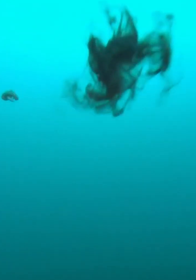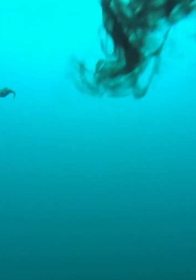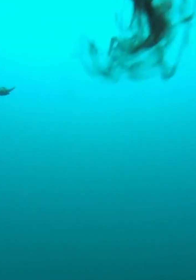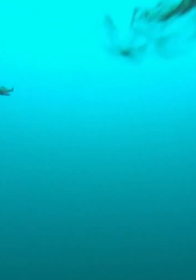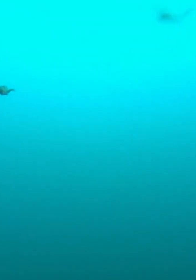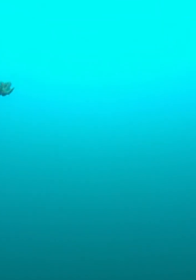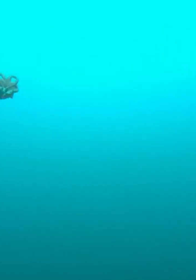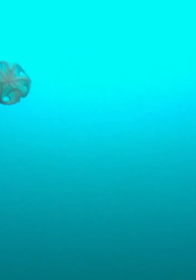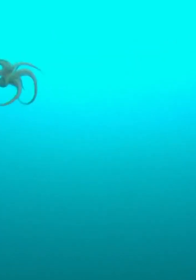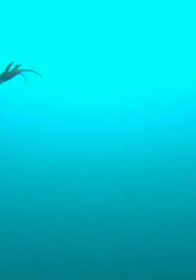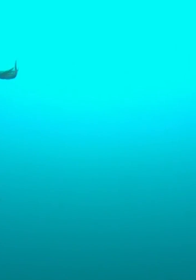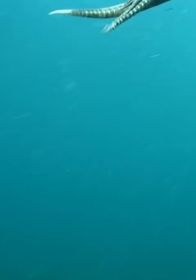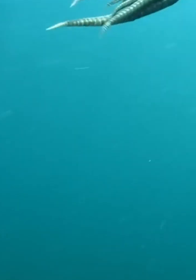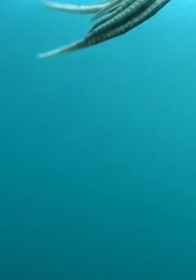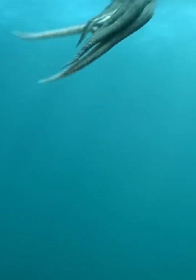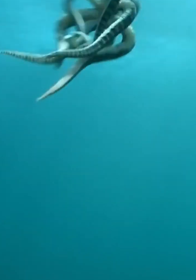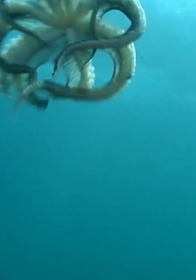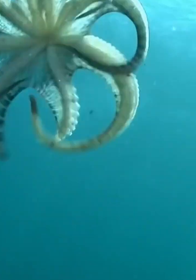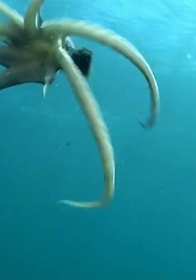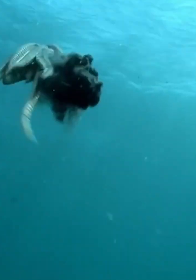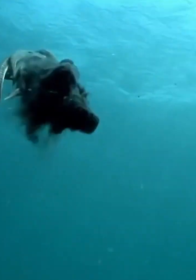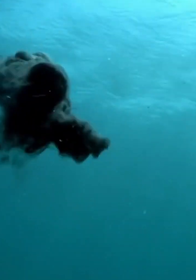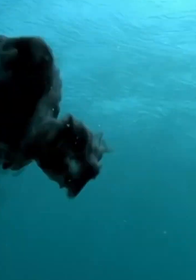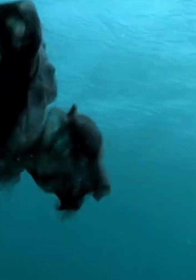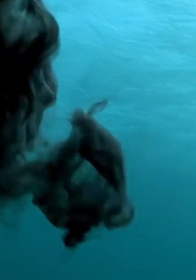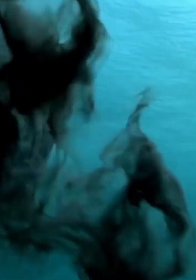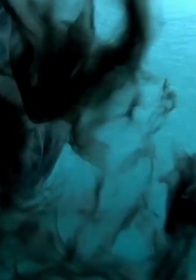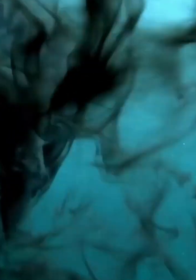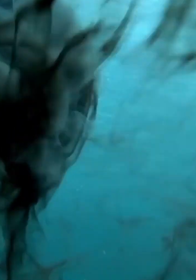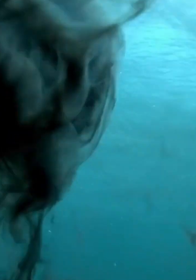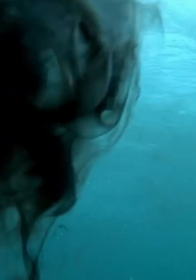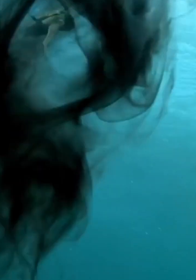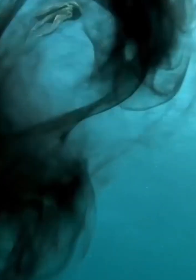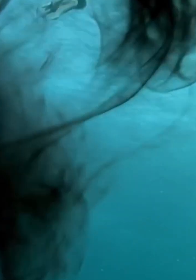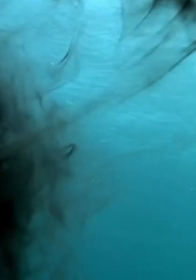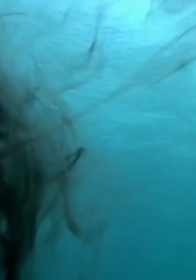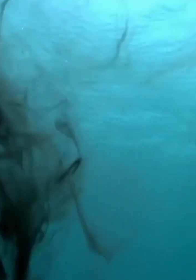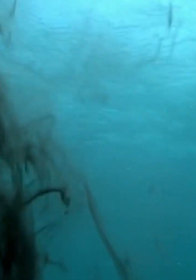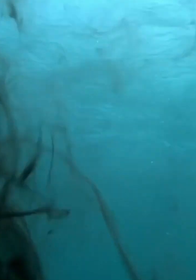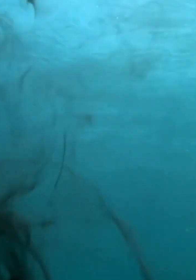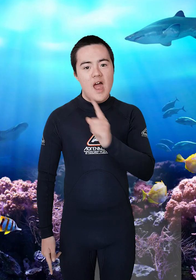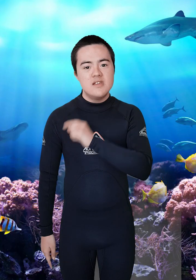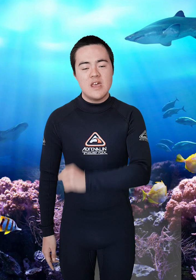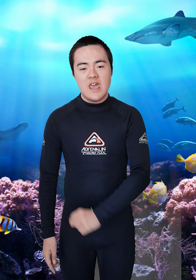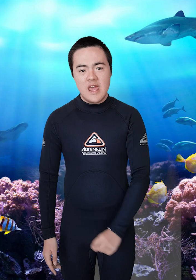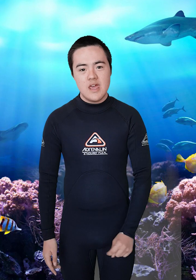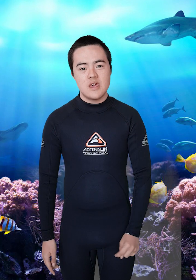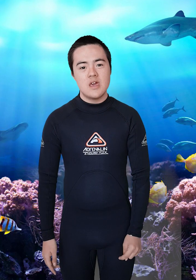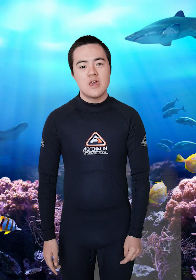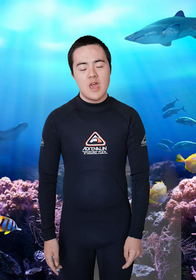predator's sense of smell and eyesight, and the ink can